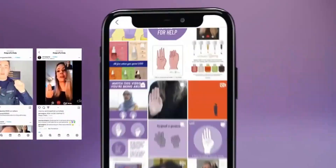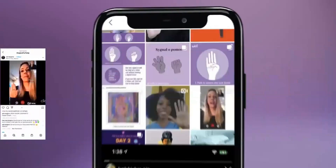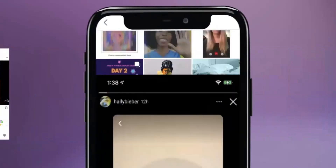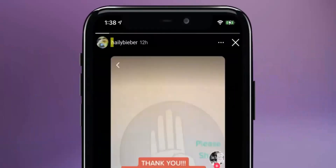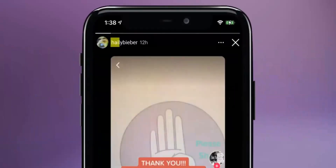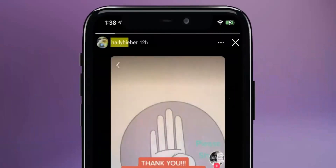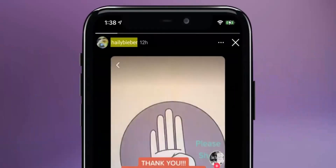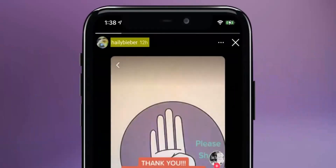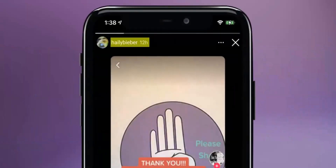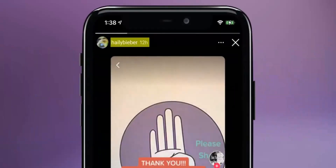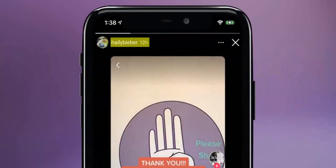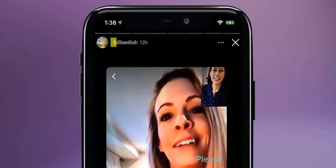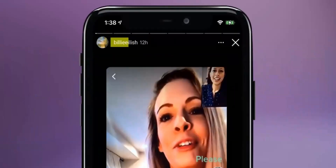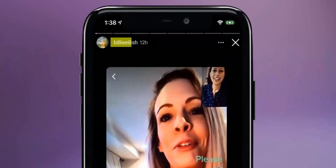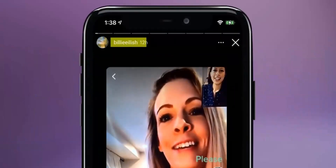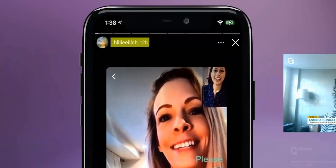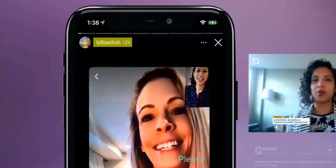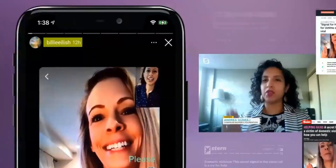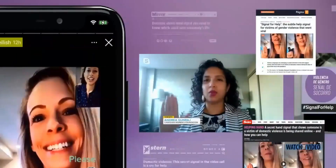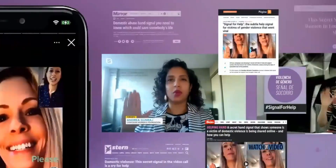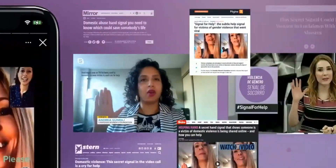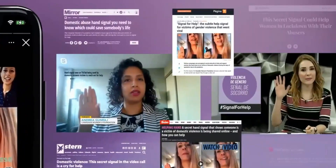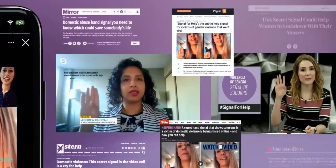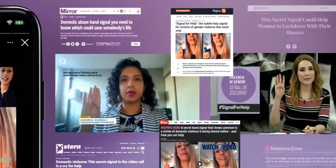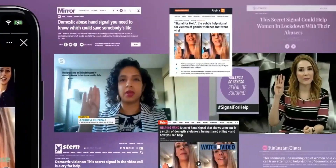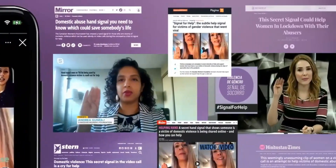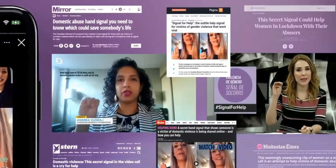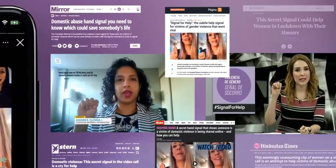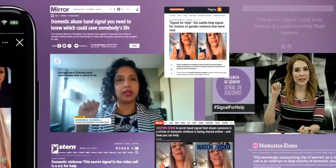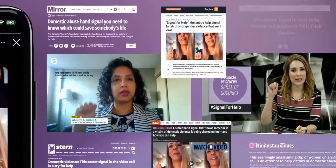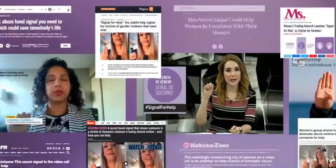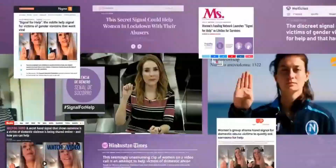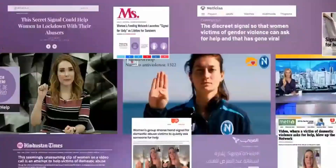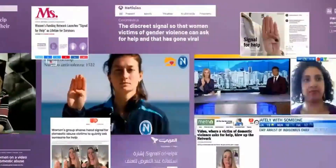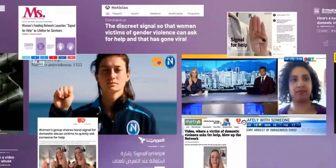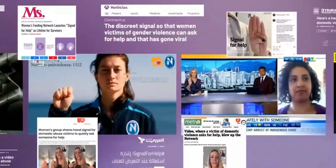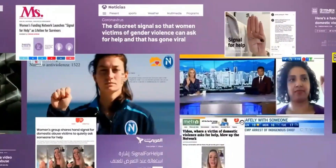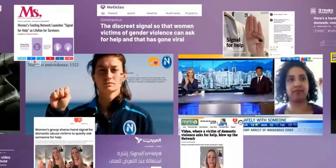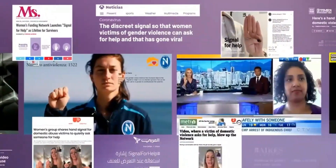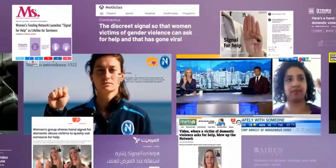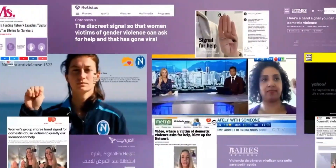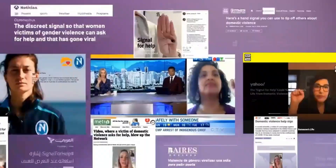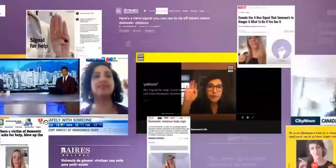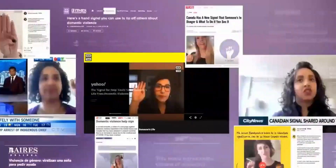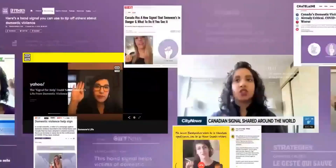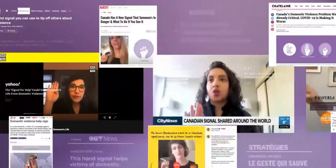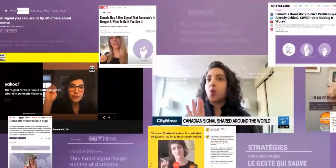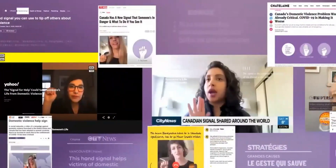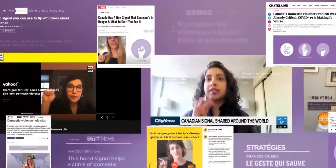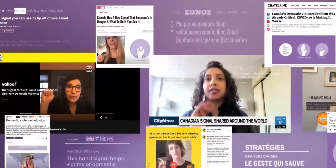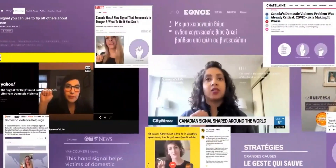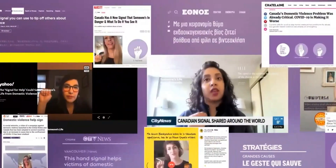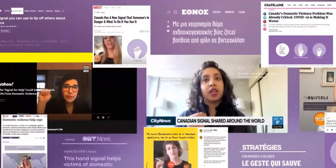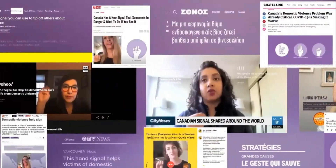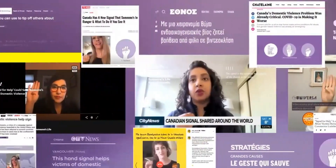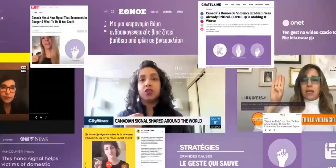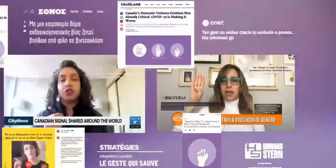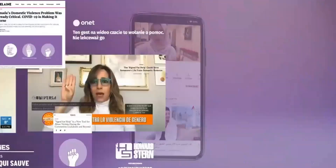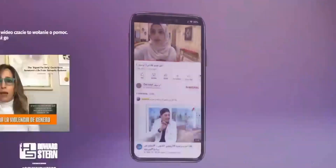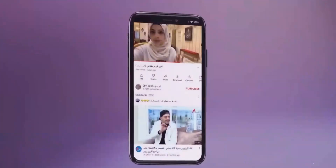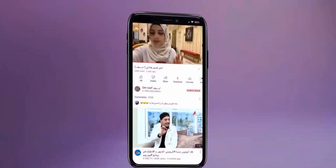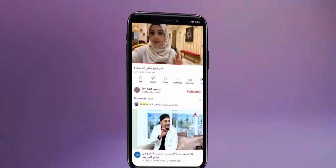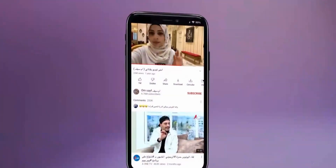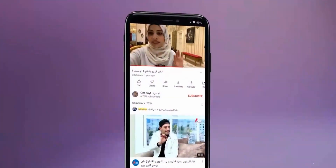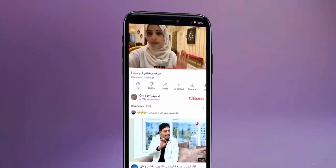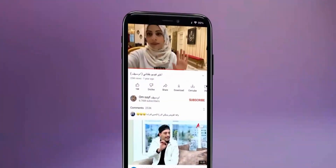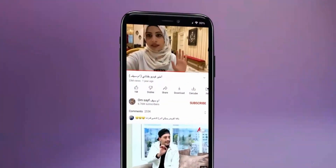Amplified by influential voices, the signal has made headlines in over 45 countries. Reported by women who use the signal to